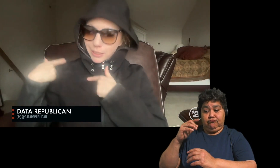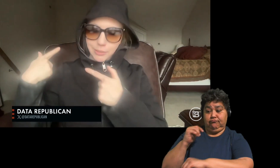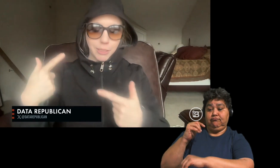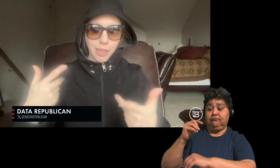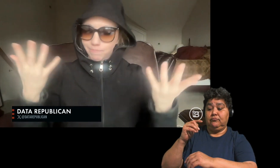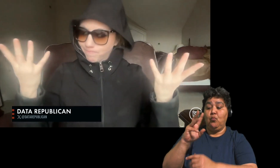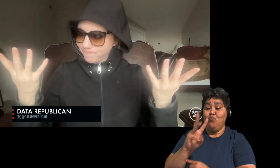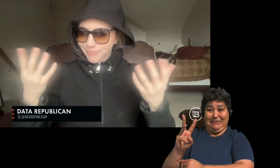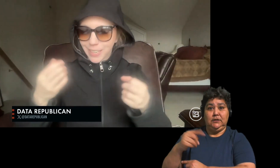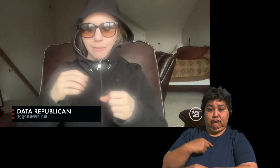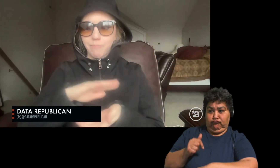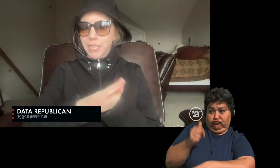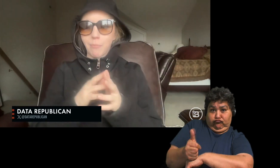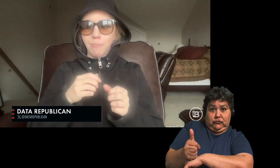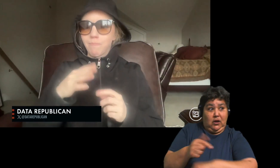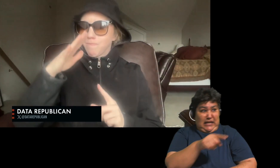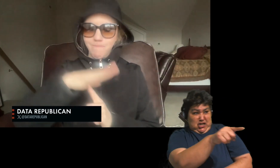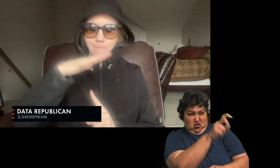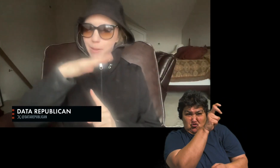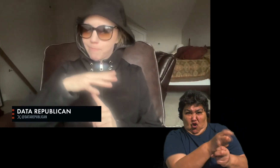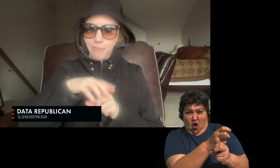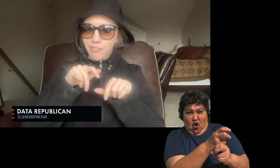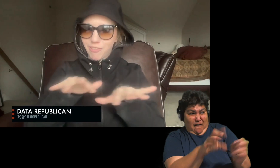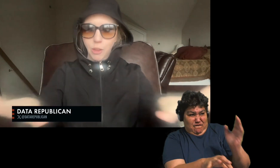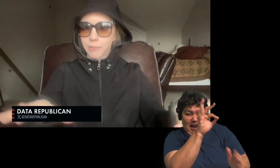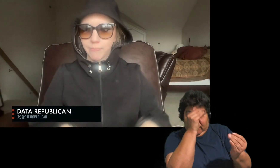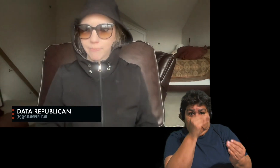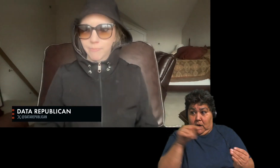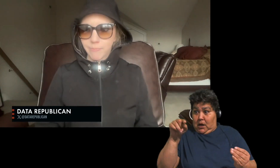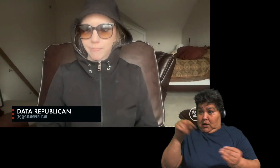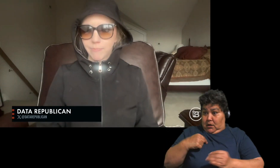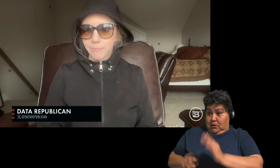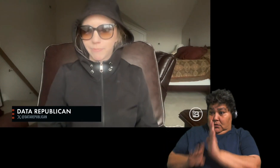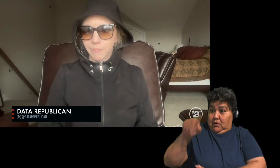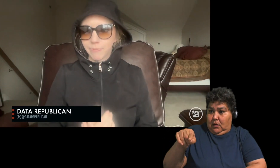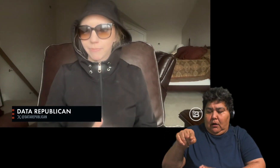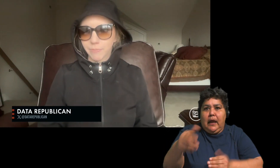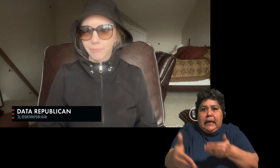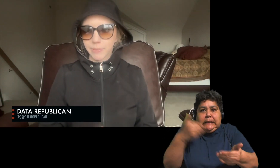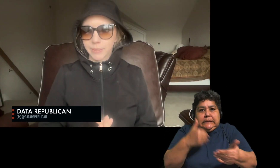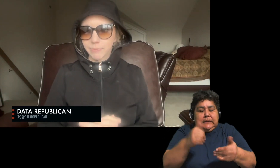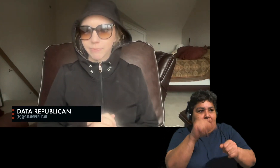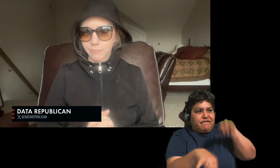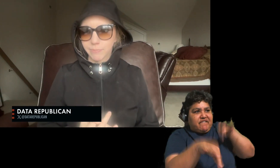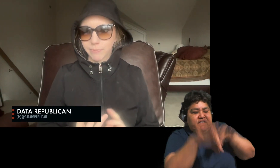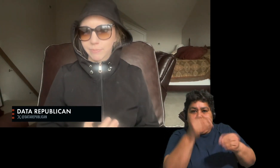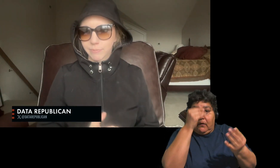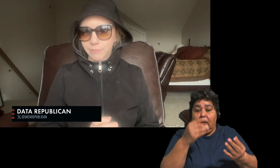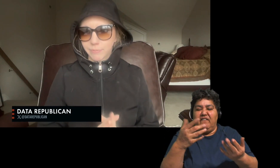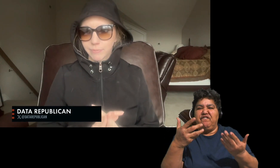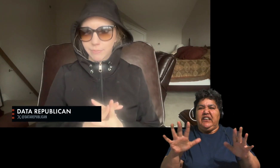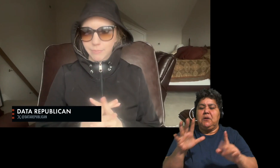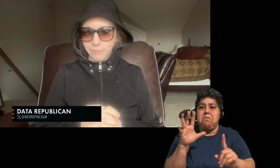I released it on the Data Republican website, and it just makes the search a lot easier because it is really, really hard to search that database. So now my tool has become